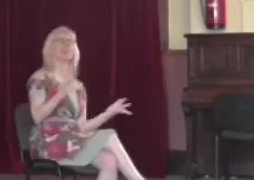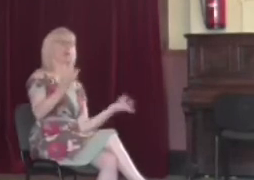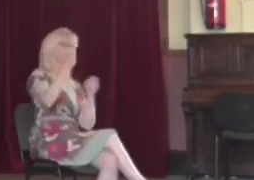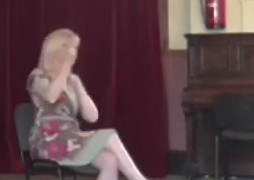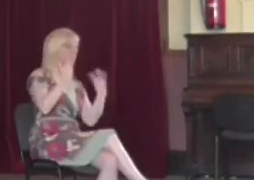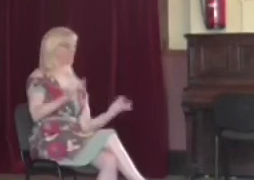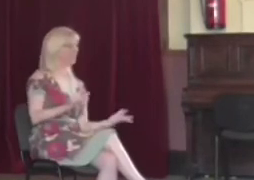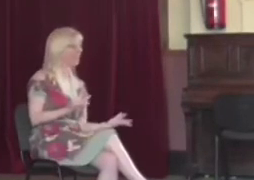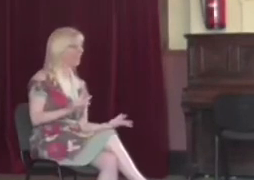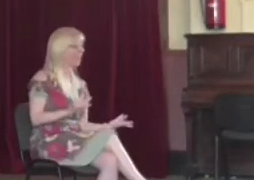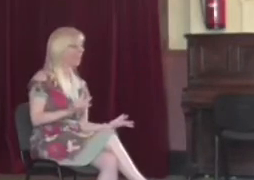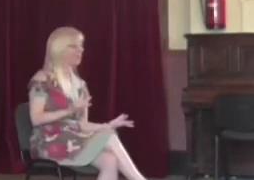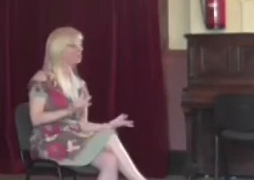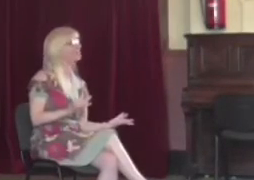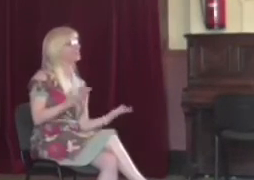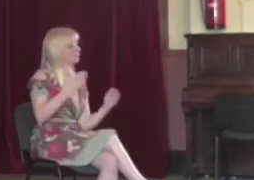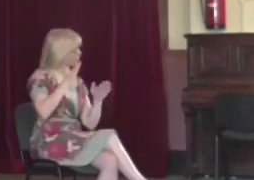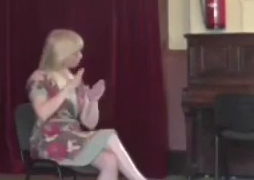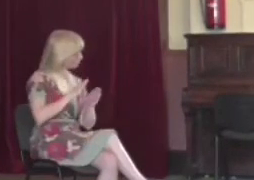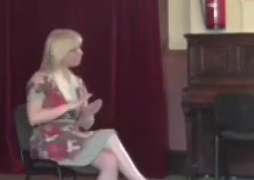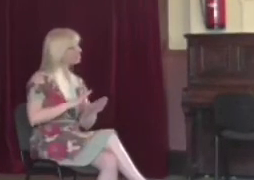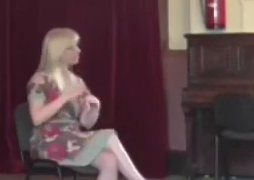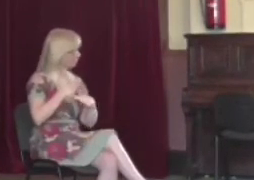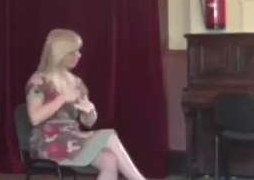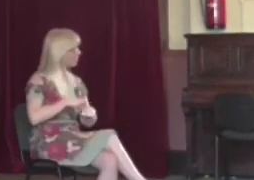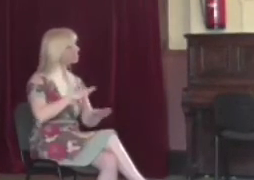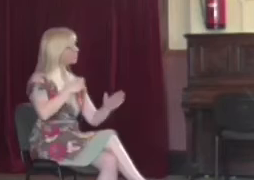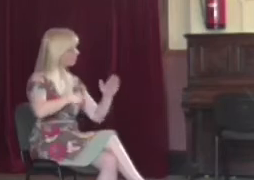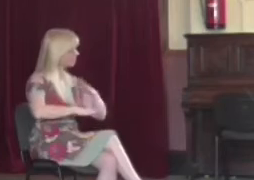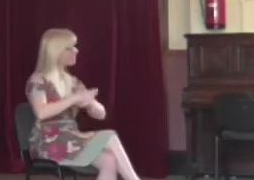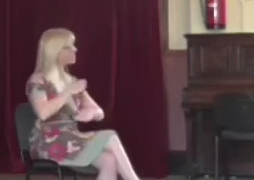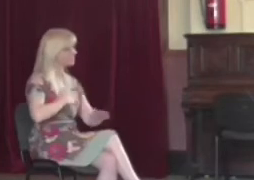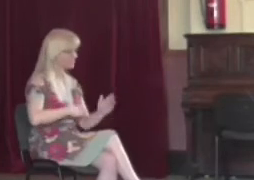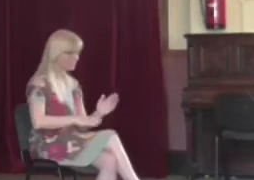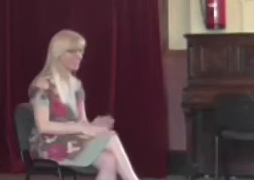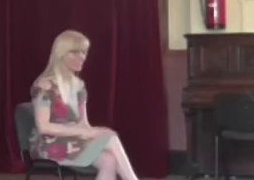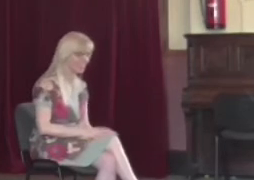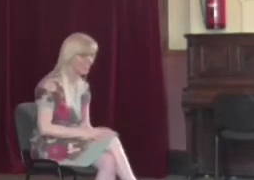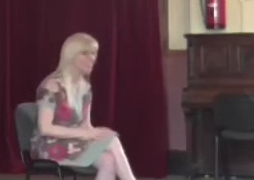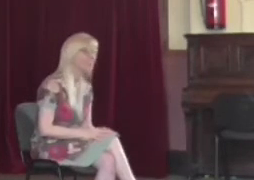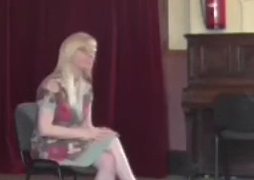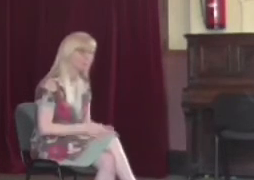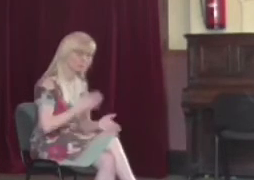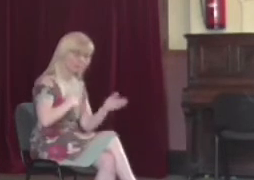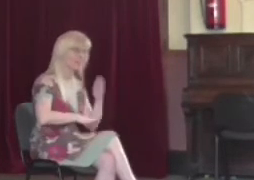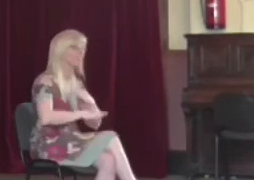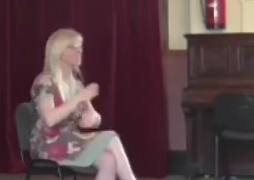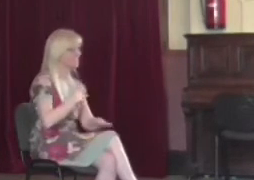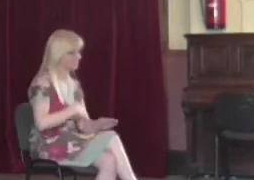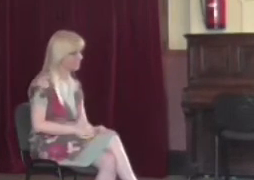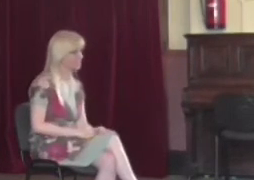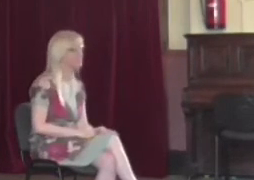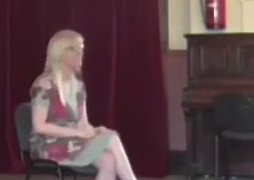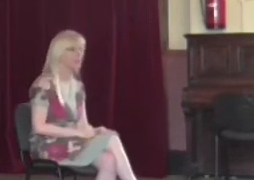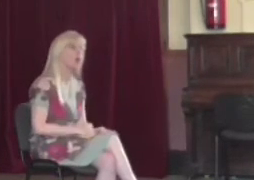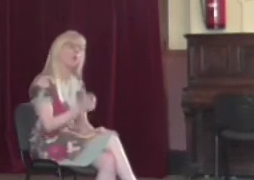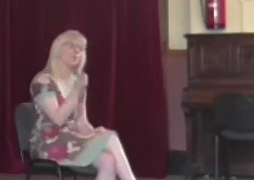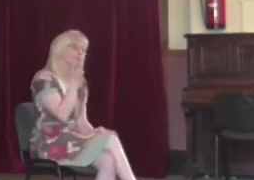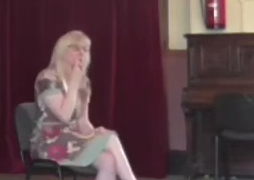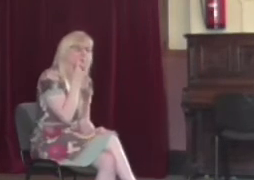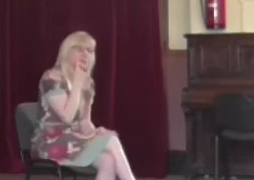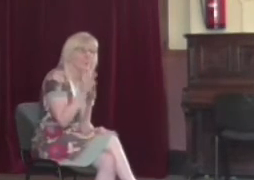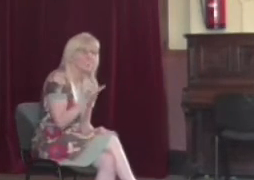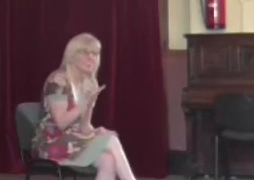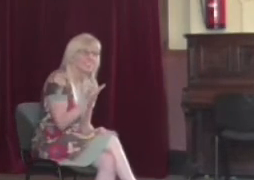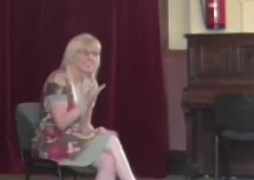one. So the next one, we could have 10 people. We could have 4 people. We could have 1, 2, over there. A